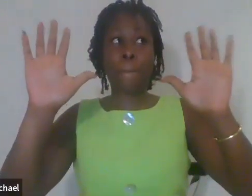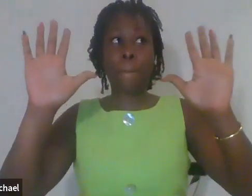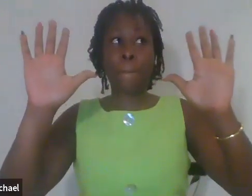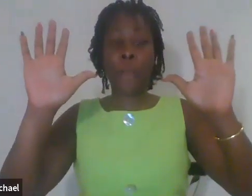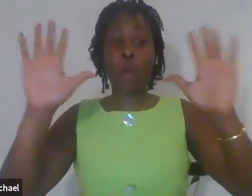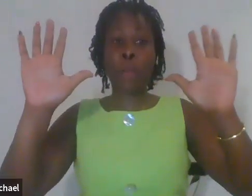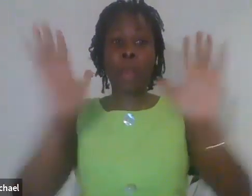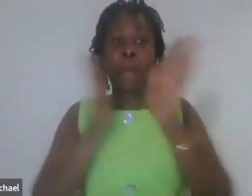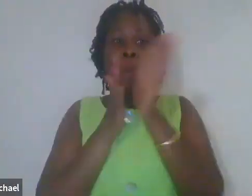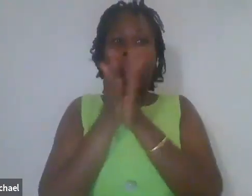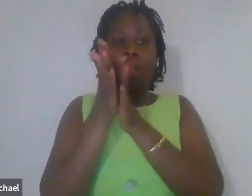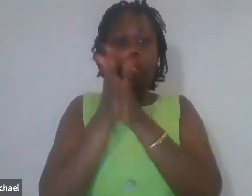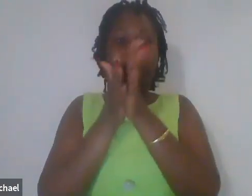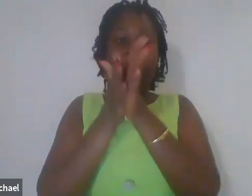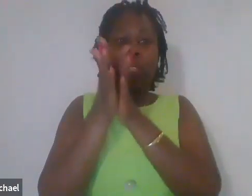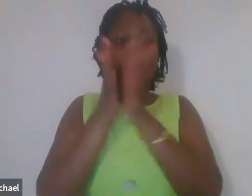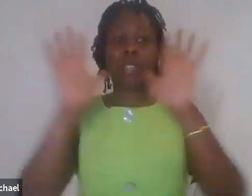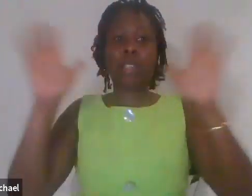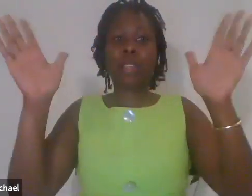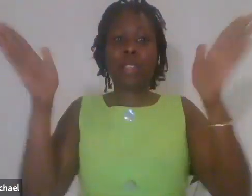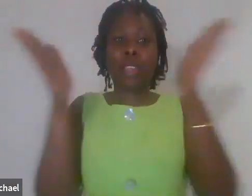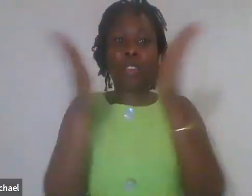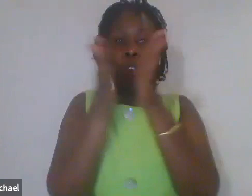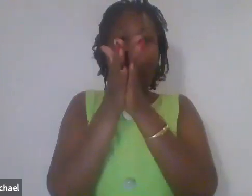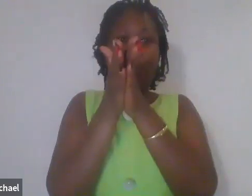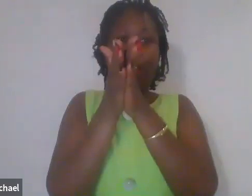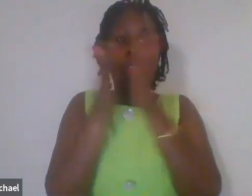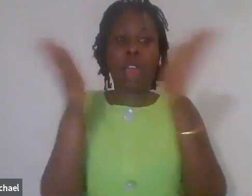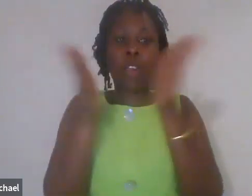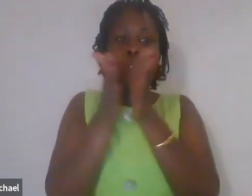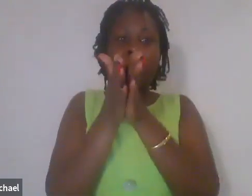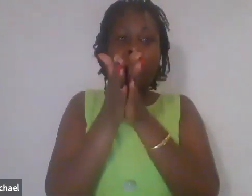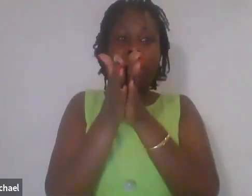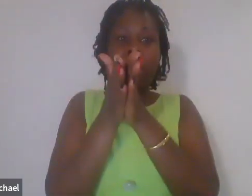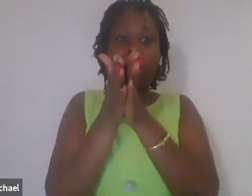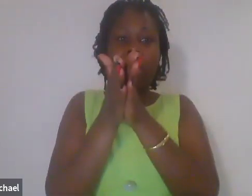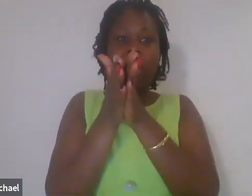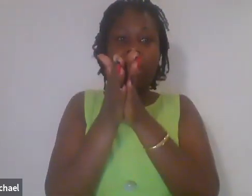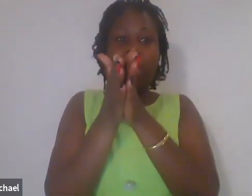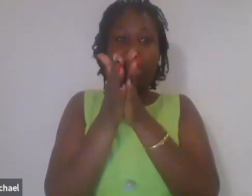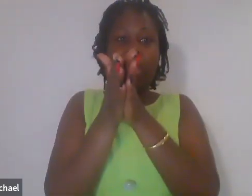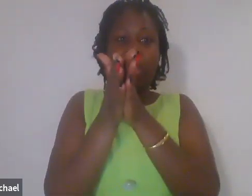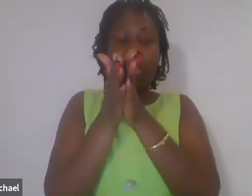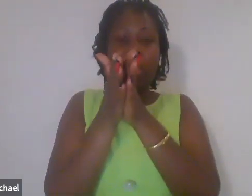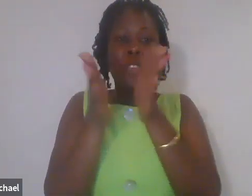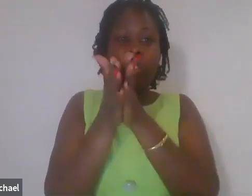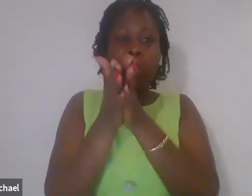Everyone, get ready. Open your palms. Then put them together. Put